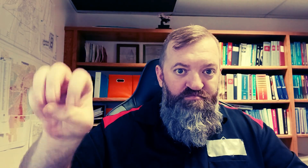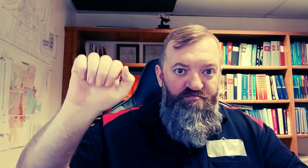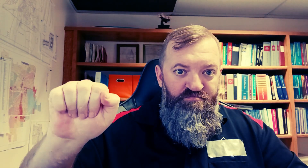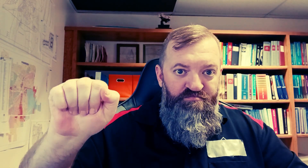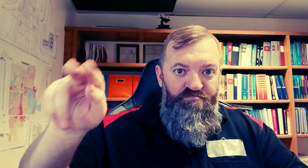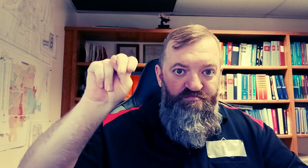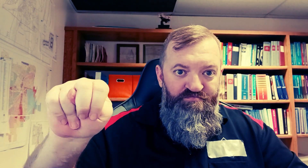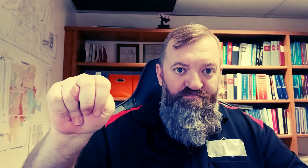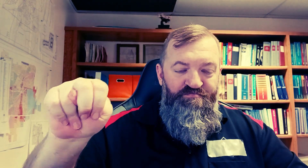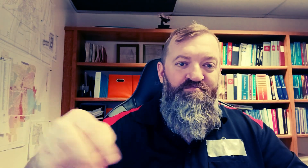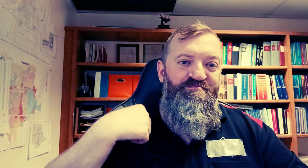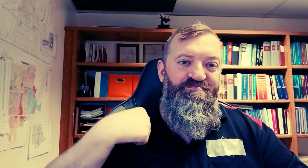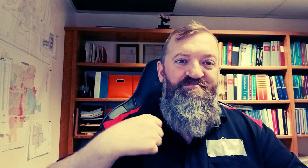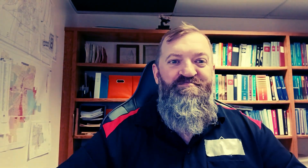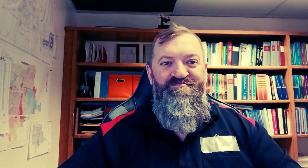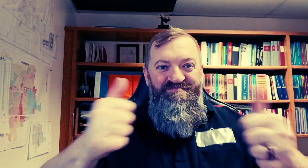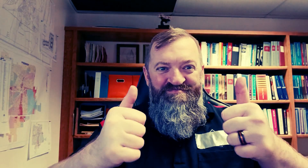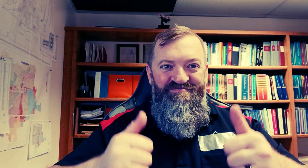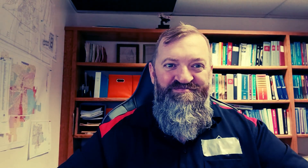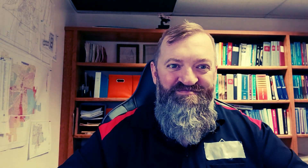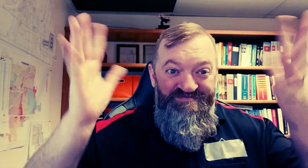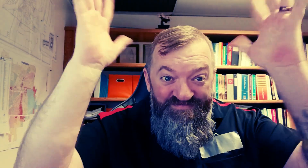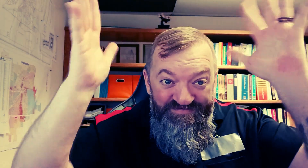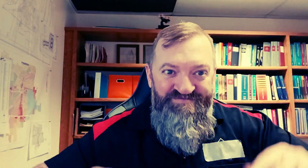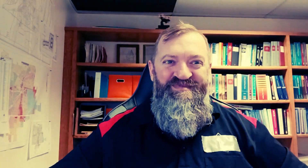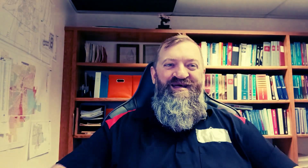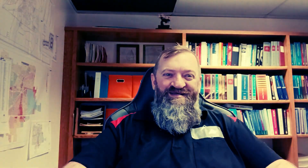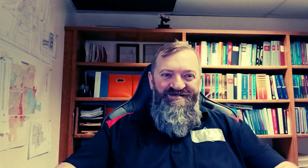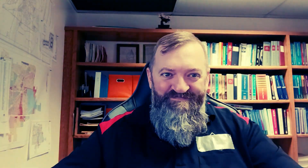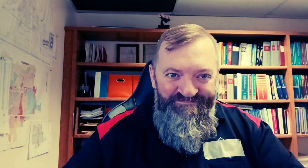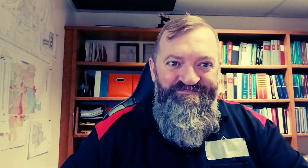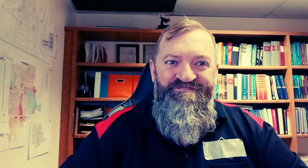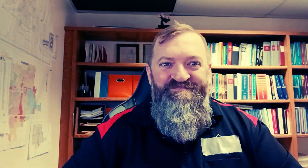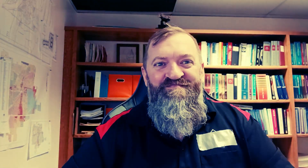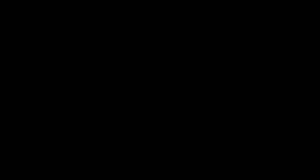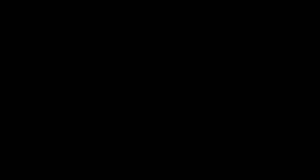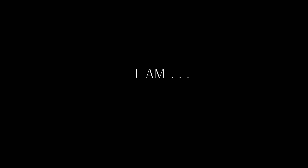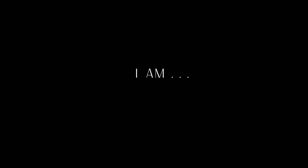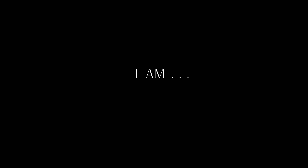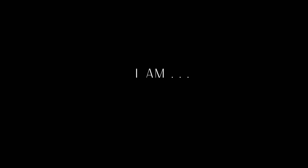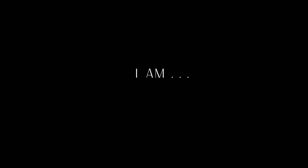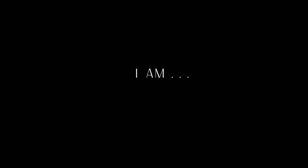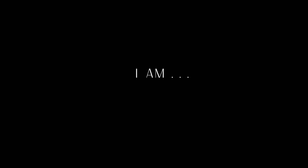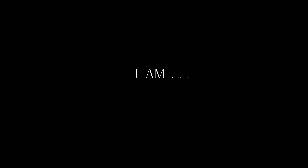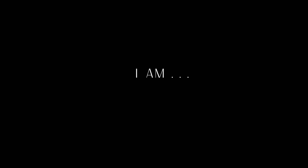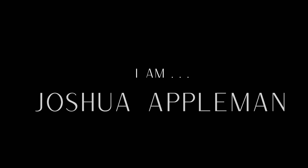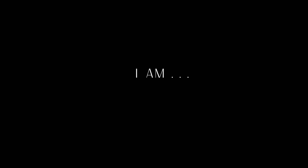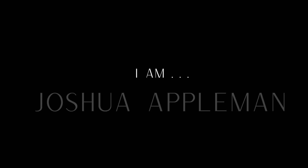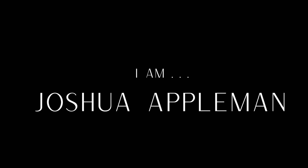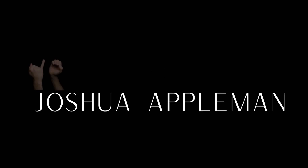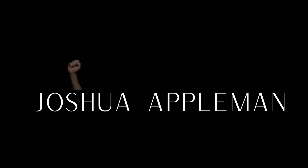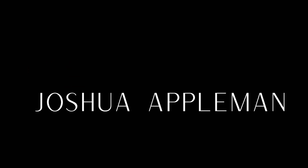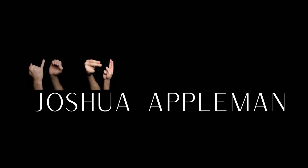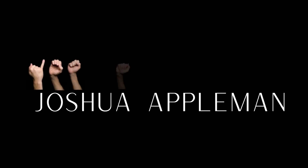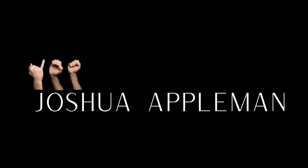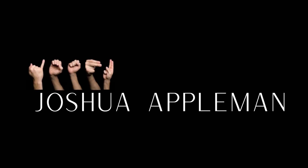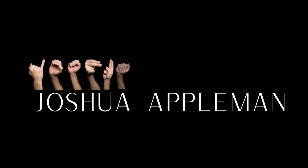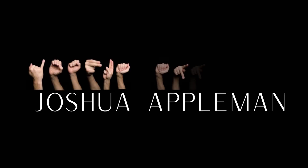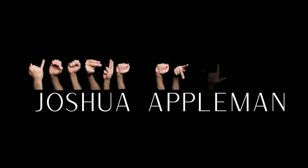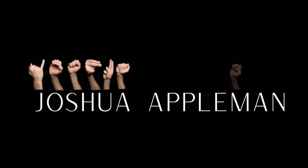able to self-correct by referring back to the resource. And overall, I had a lot of